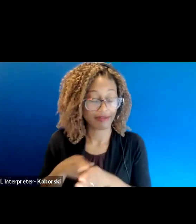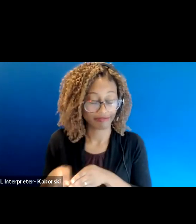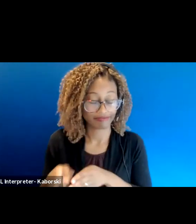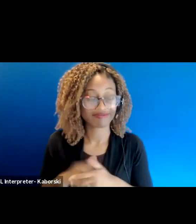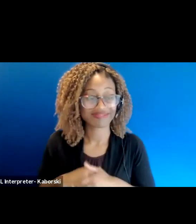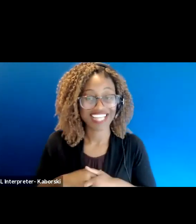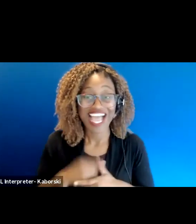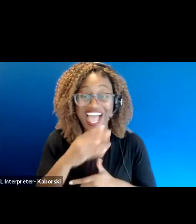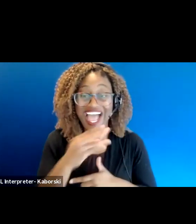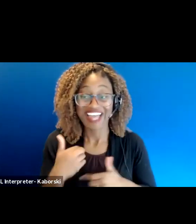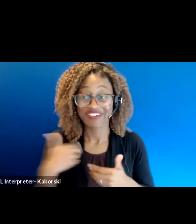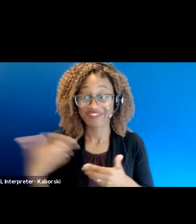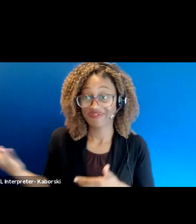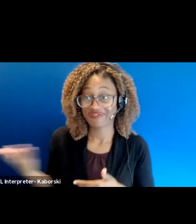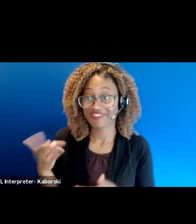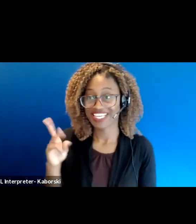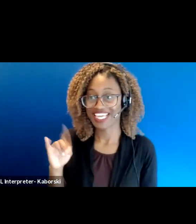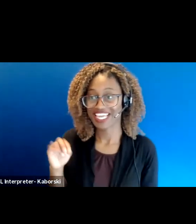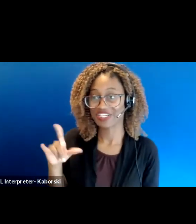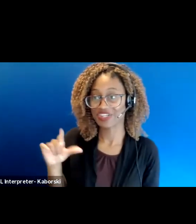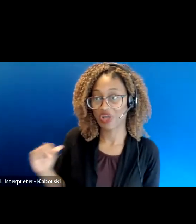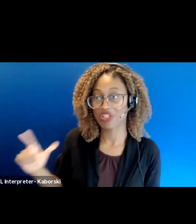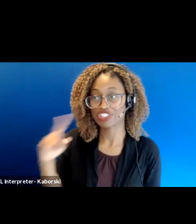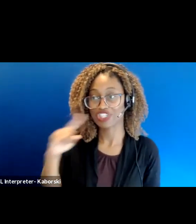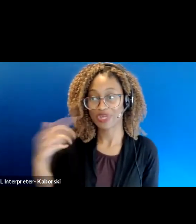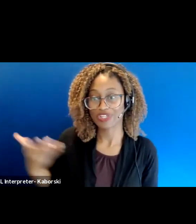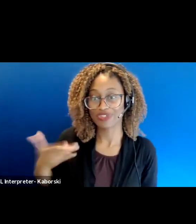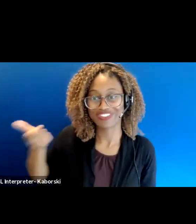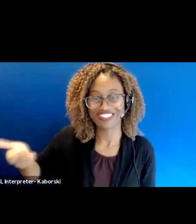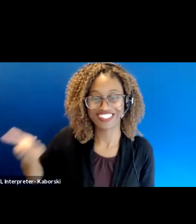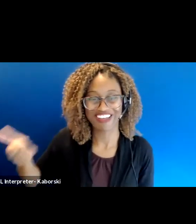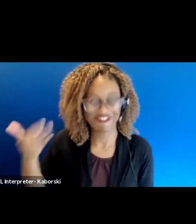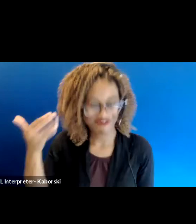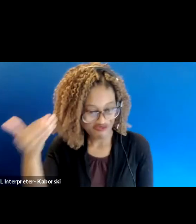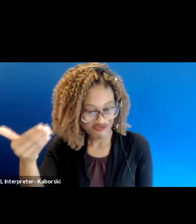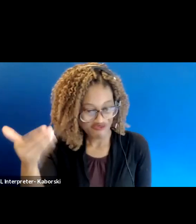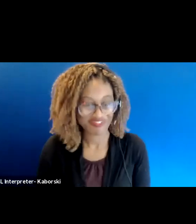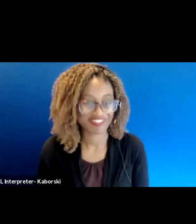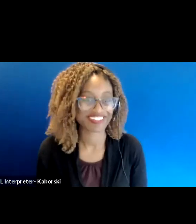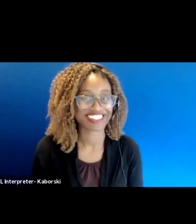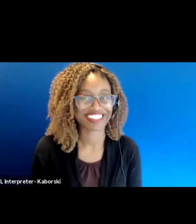Along with me is Kendall, and I'll let her introduce herself.